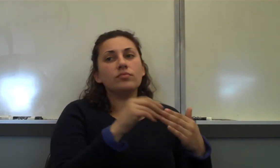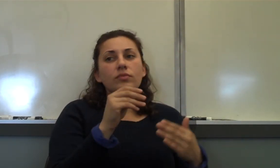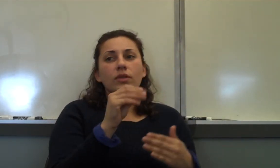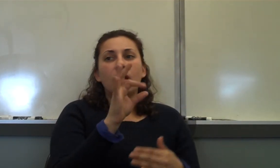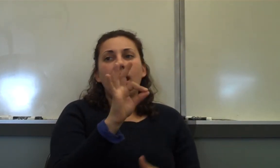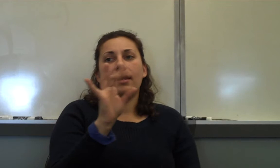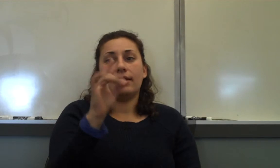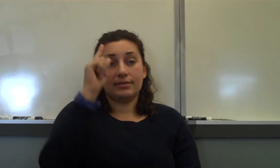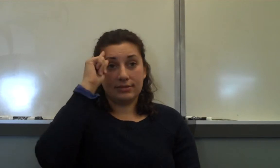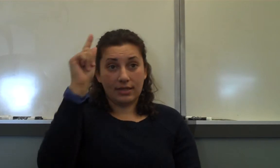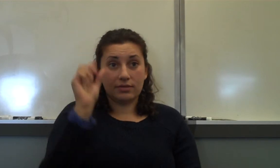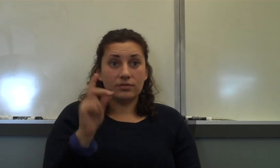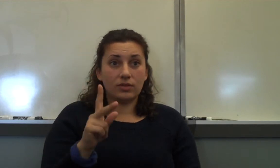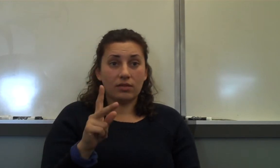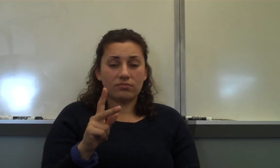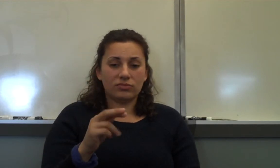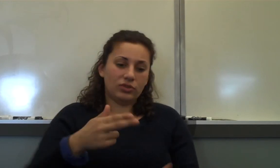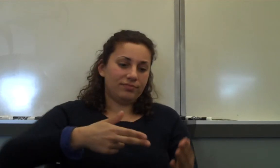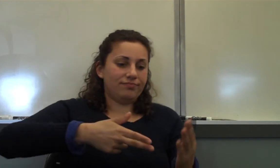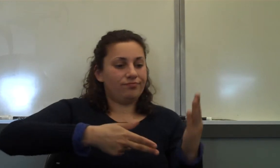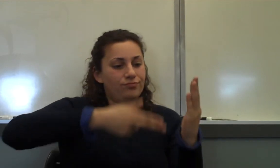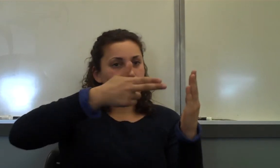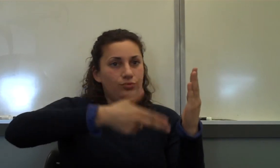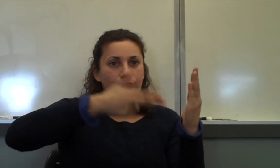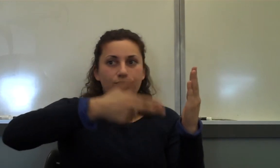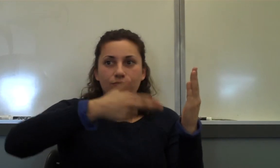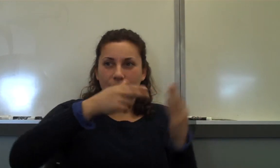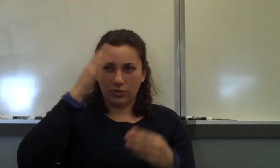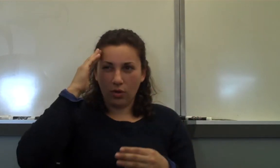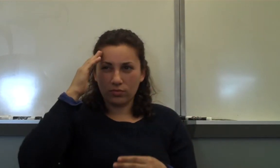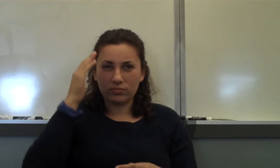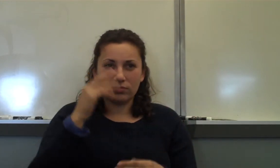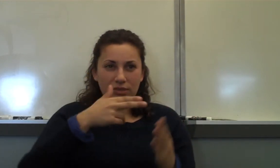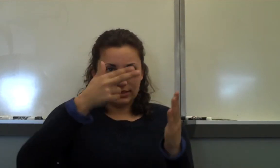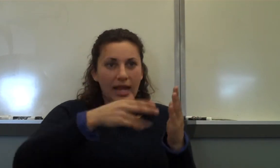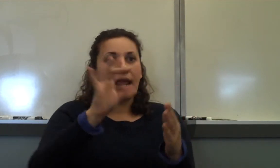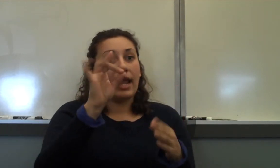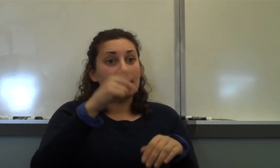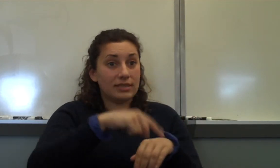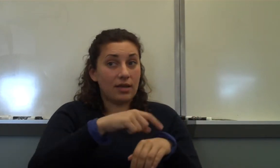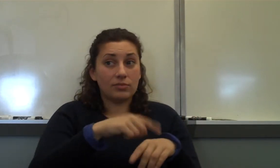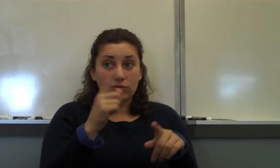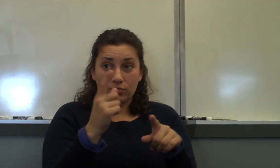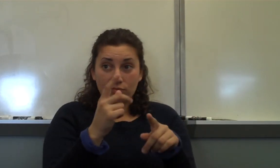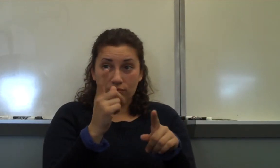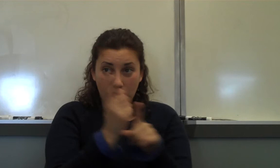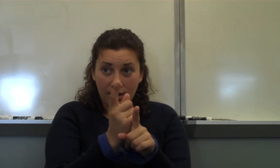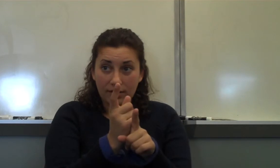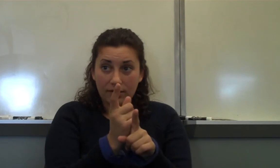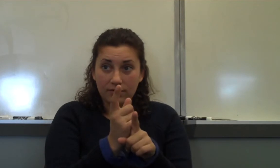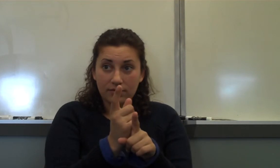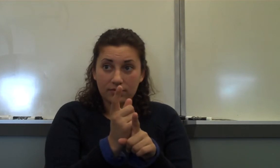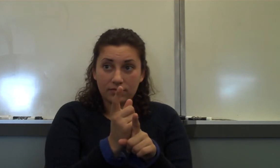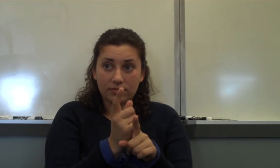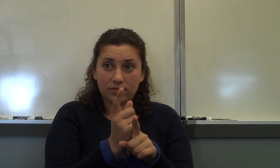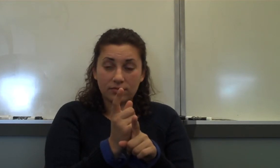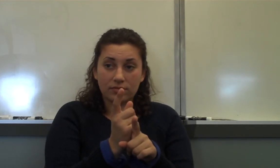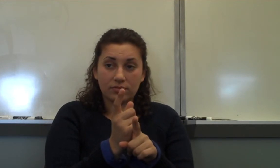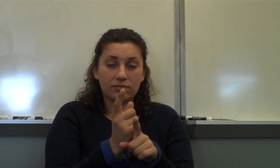they have the ability to use a multiplier, they'll scan it 8 times, right? And then, after